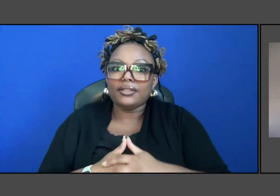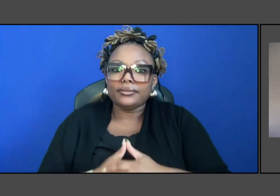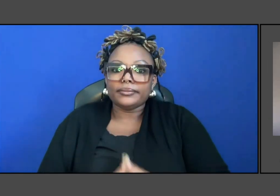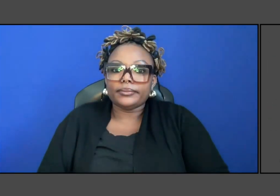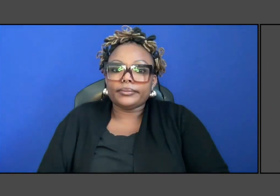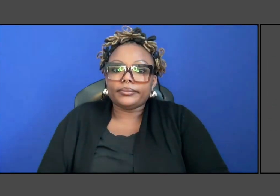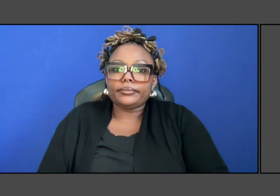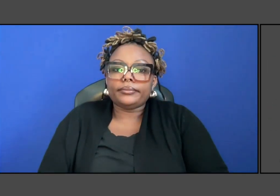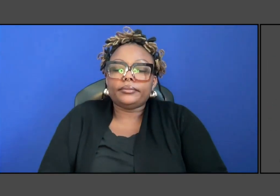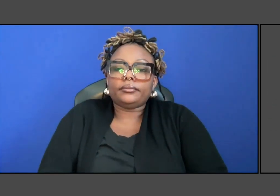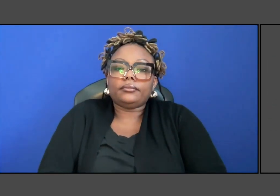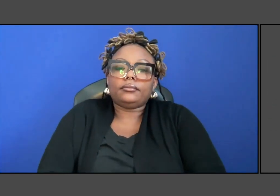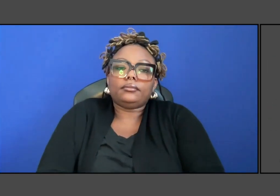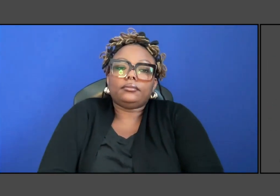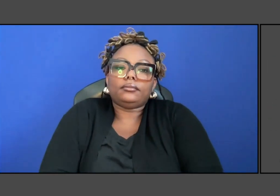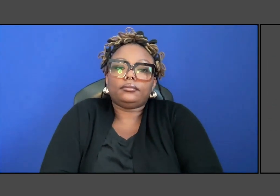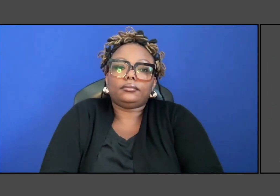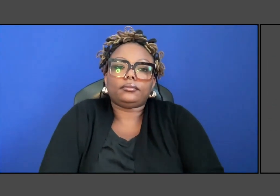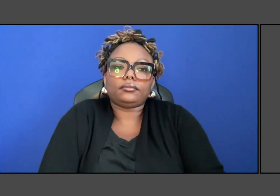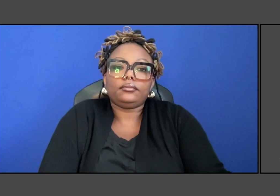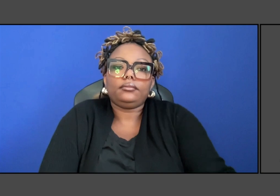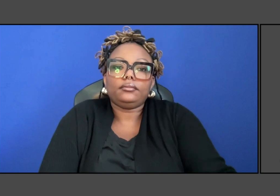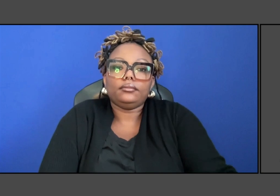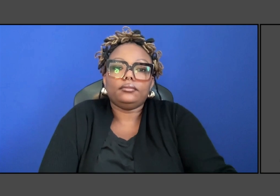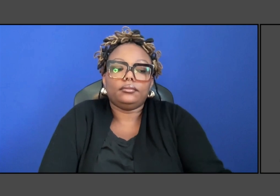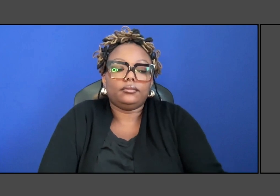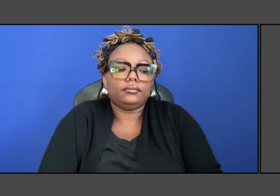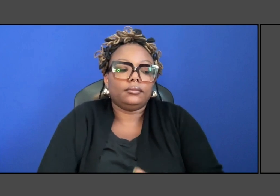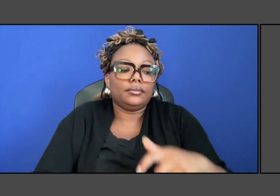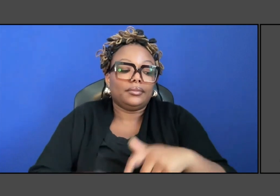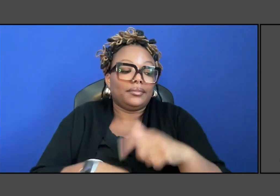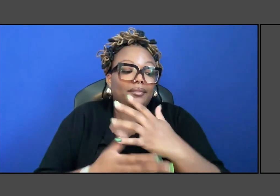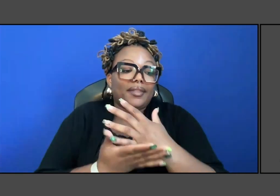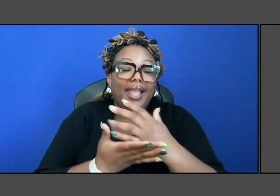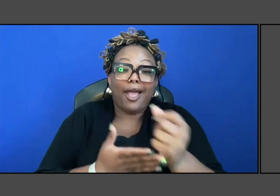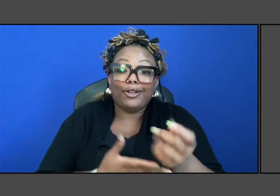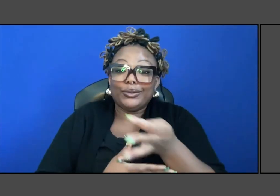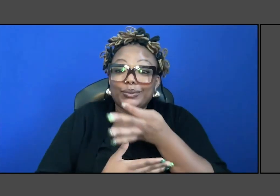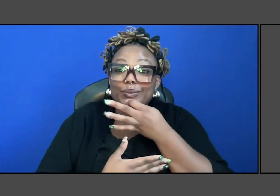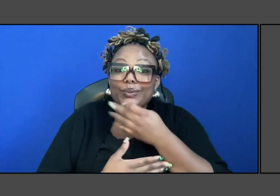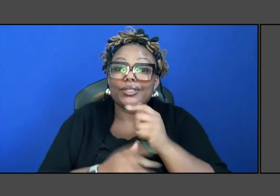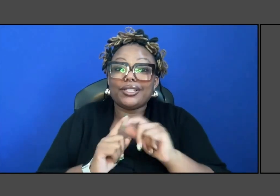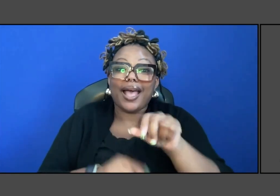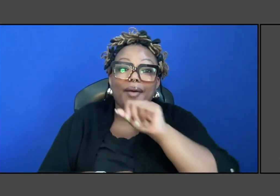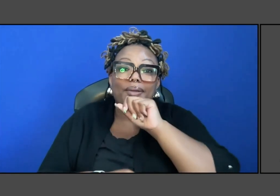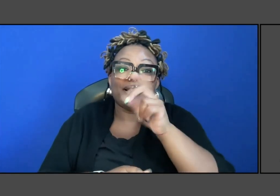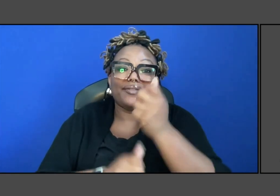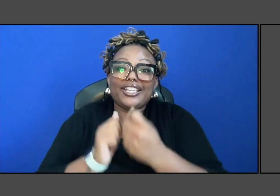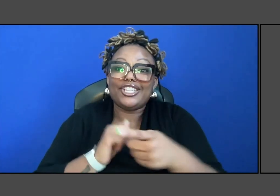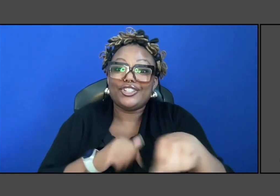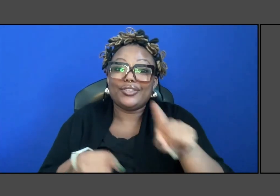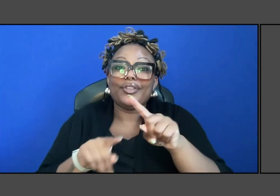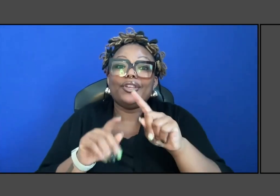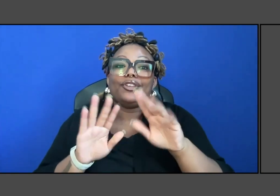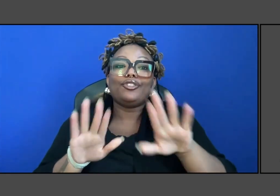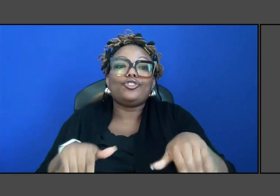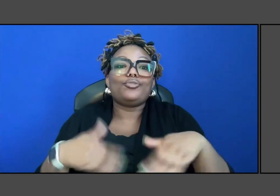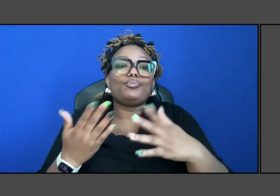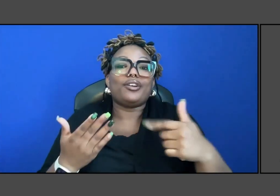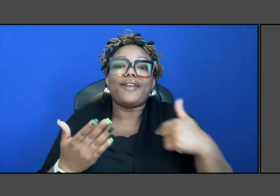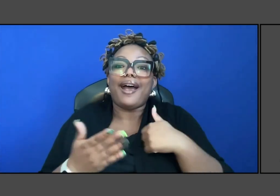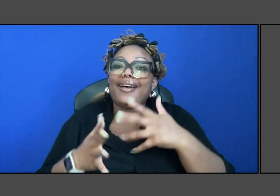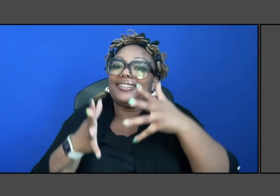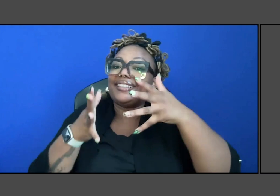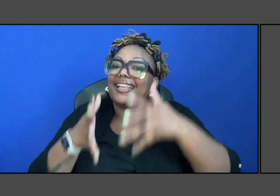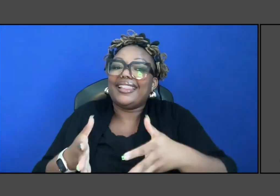Thank you. We are just about at time, so I would love each of you to just leave us with, and this has